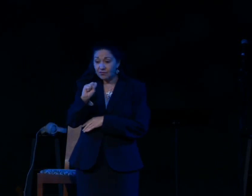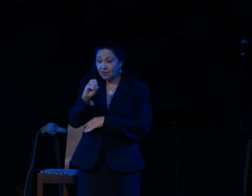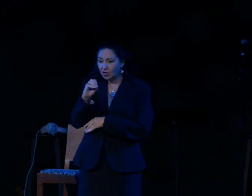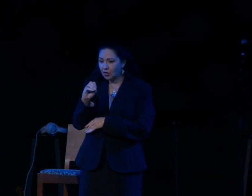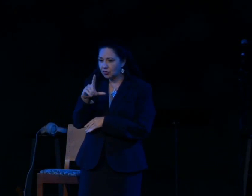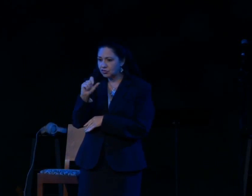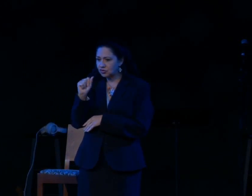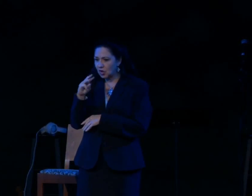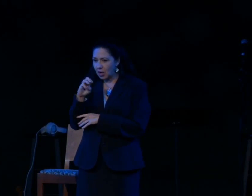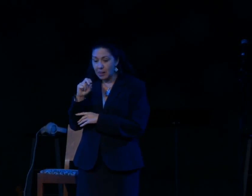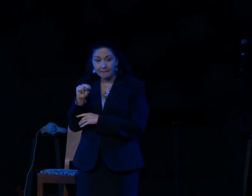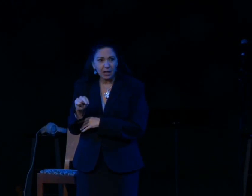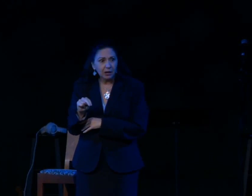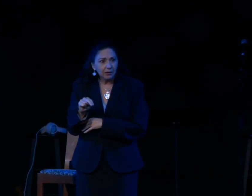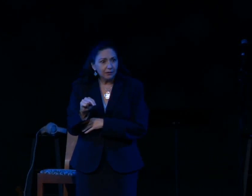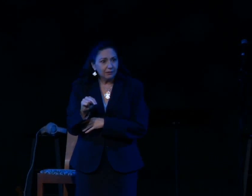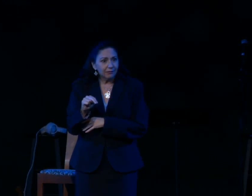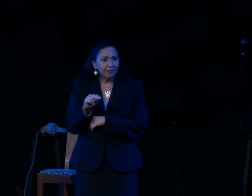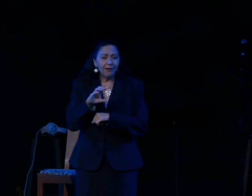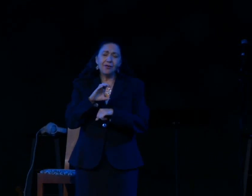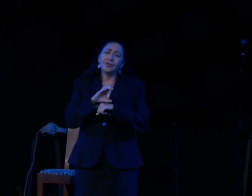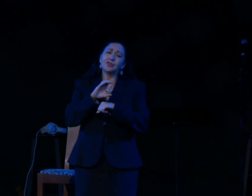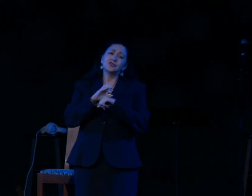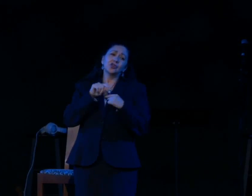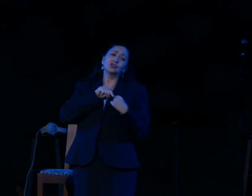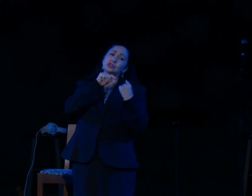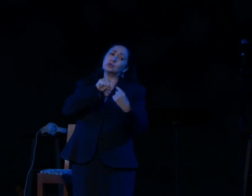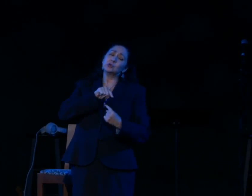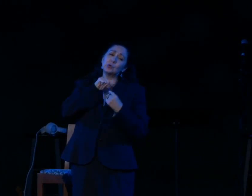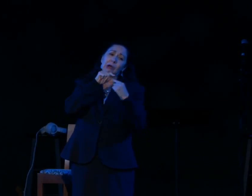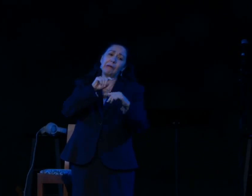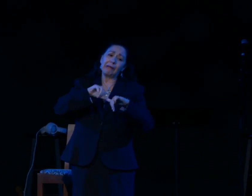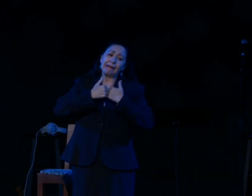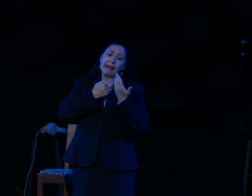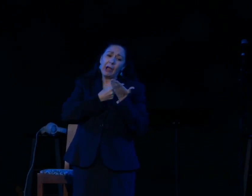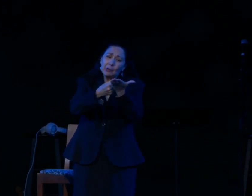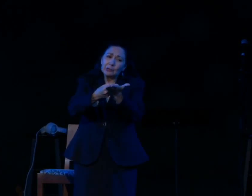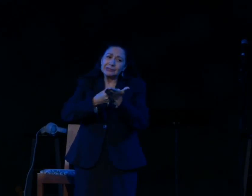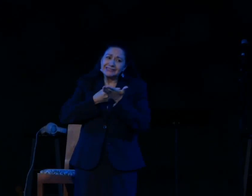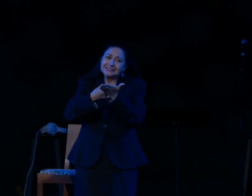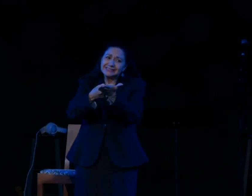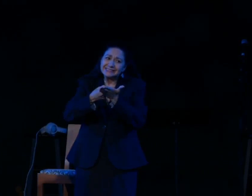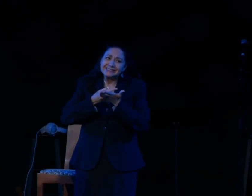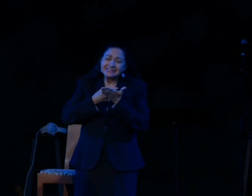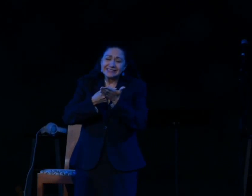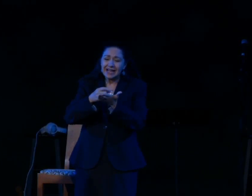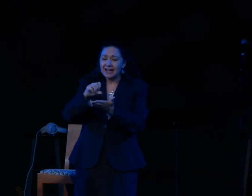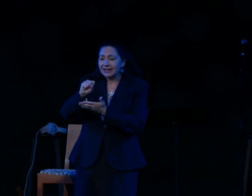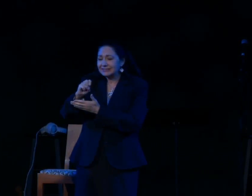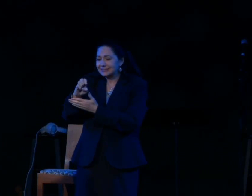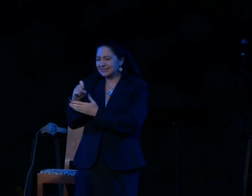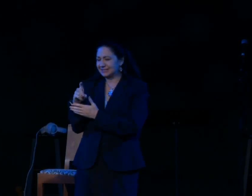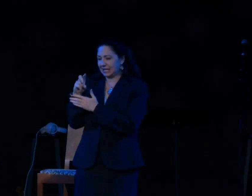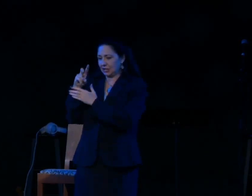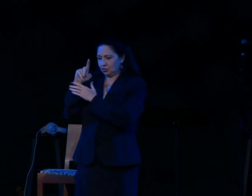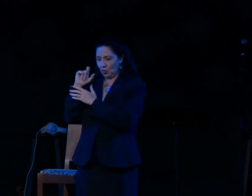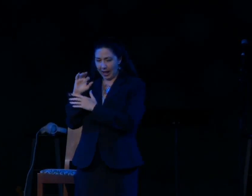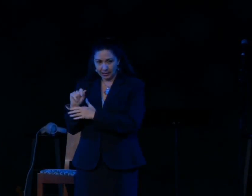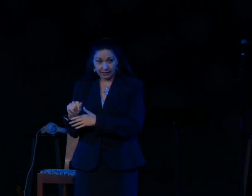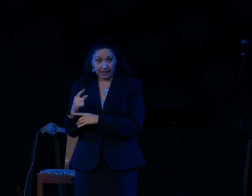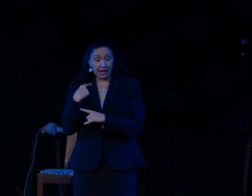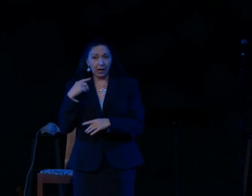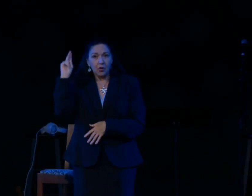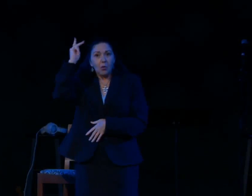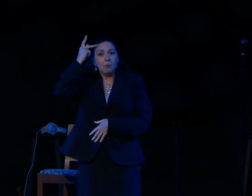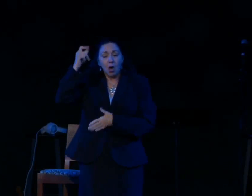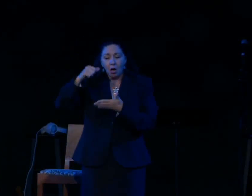The church has wrestled with how to speak about sexuality. And even Paul, in his letters to Corinth and Rome and other